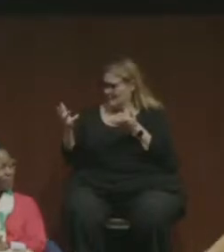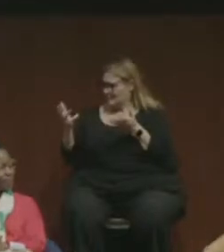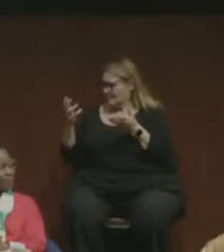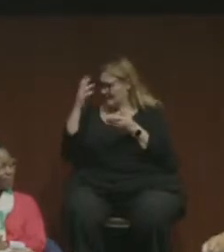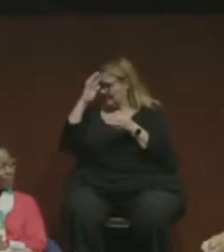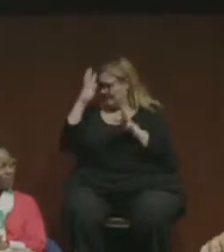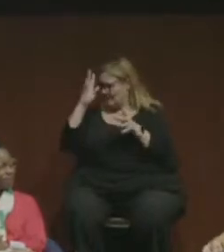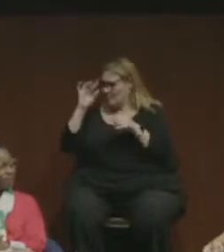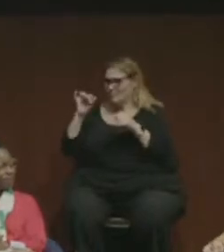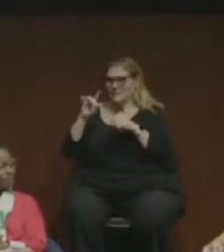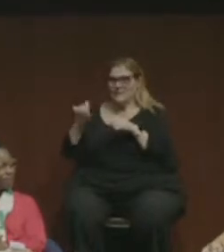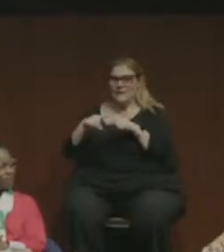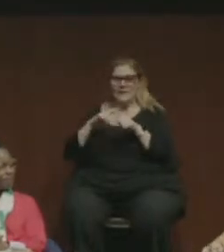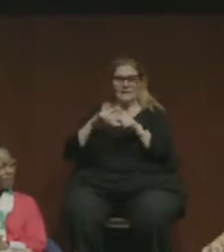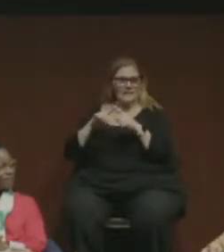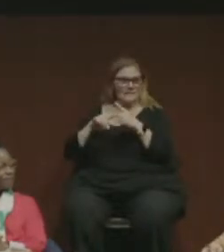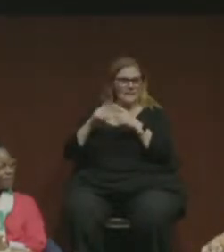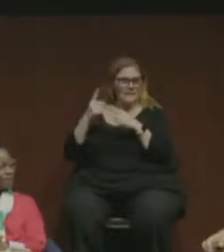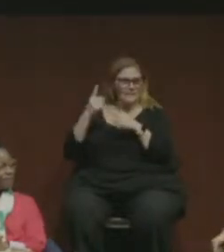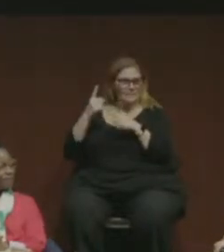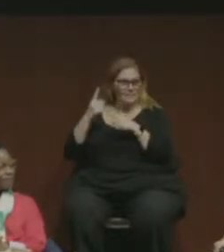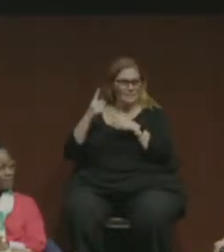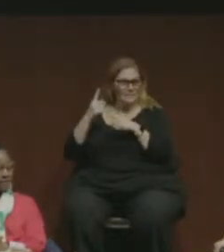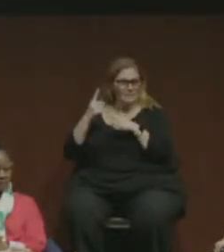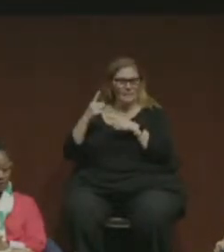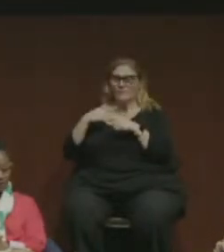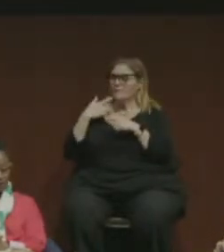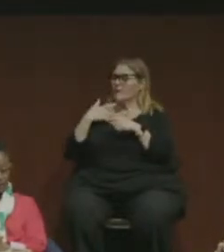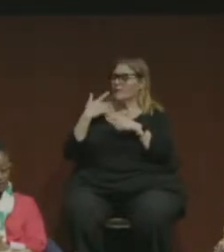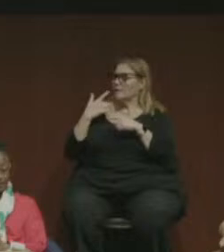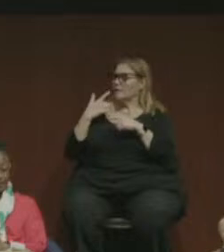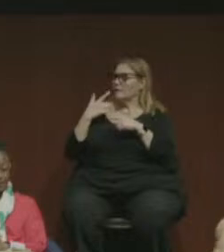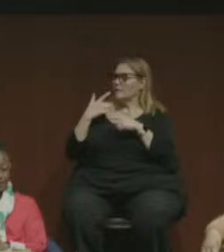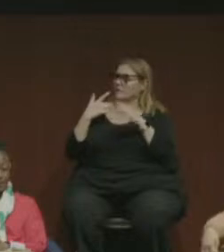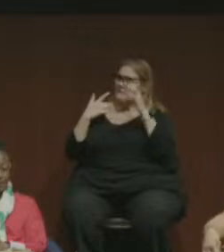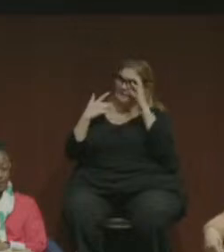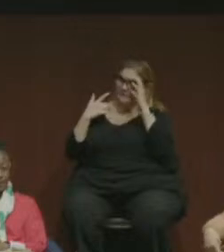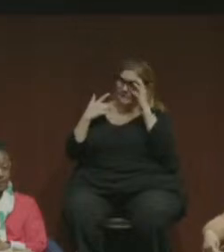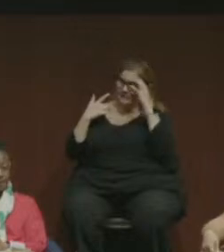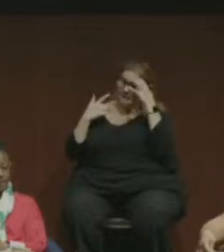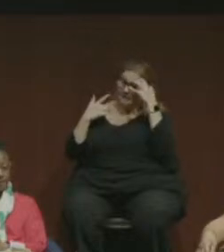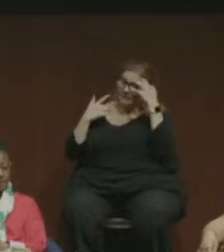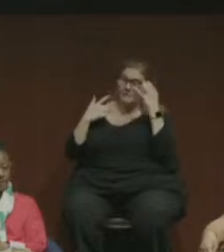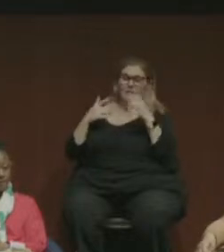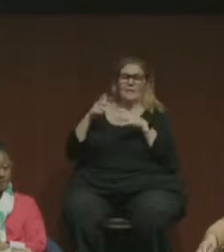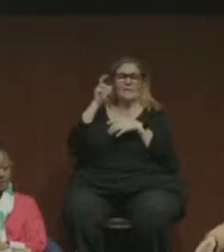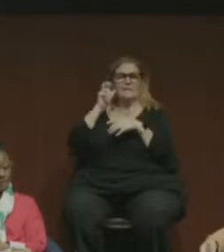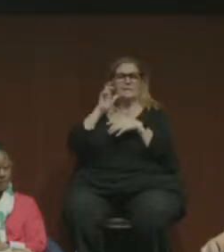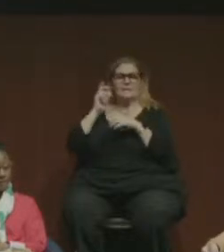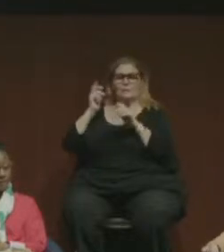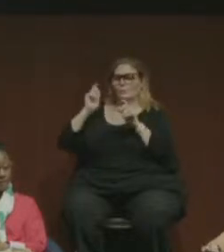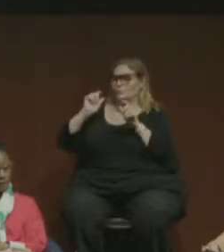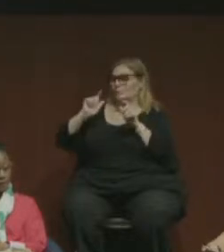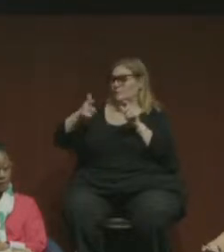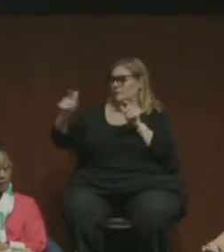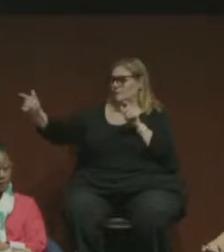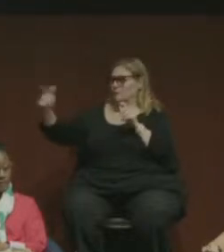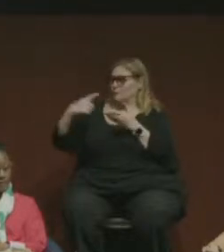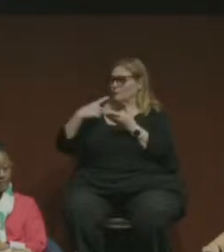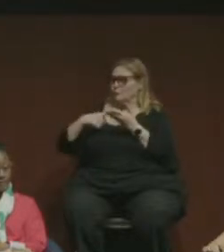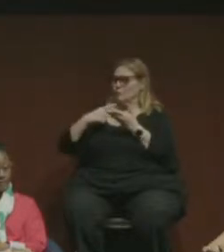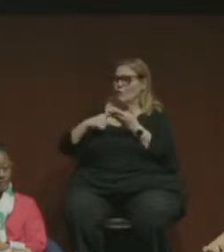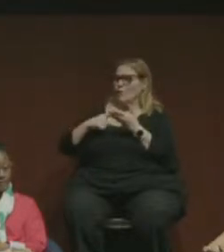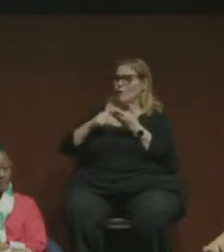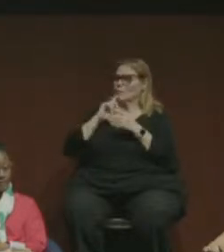take what parts of it feel generative to you. In listening to each of you talk, I